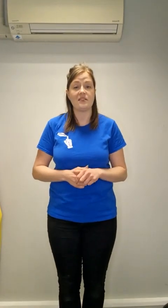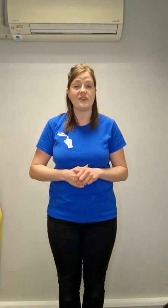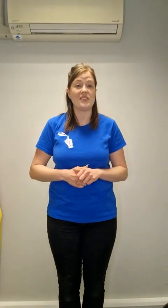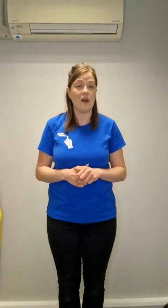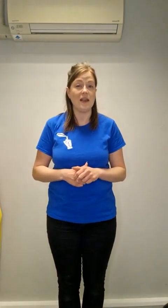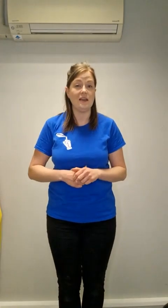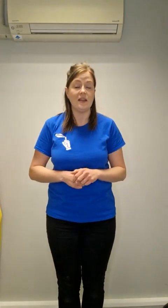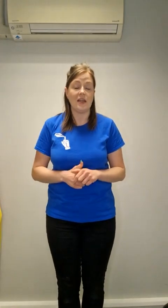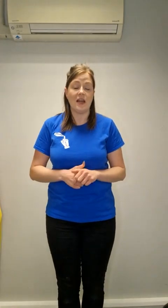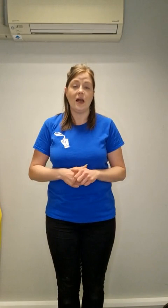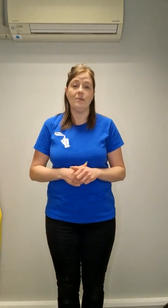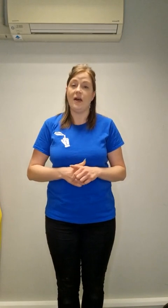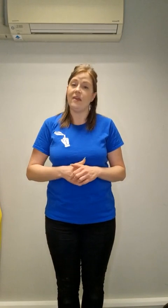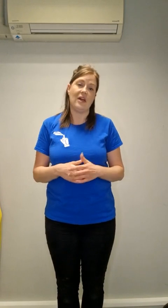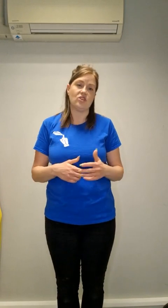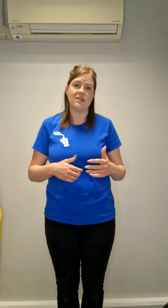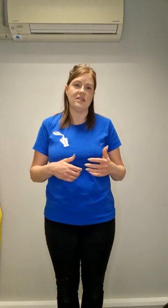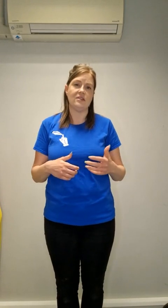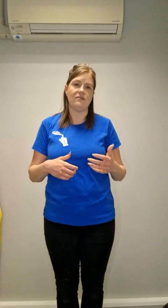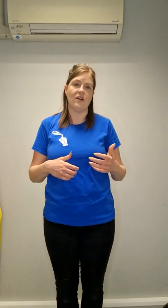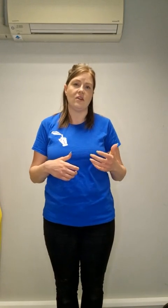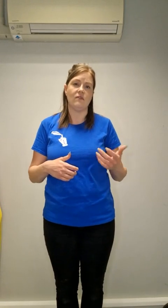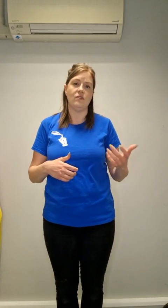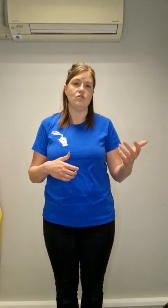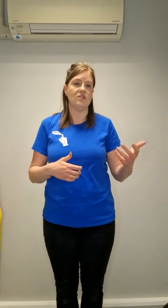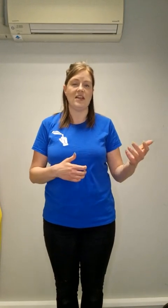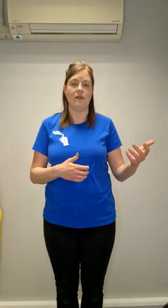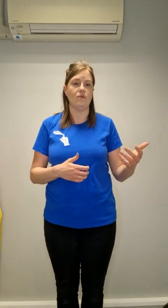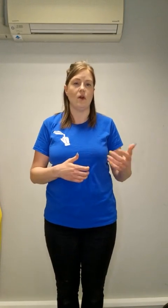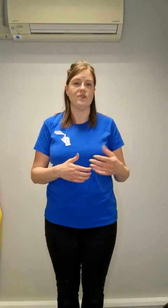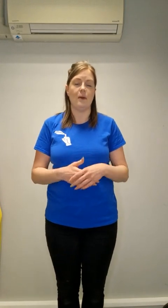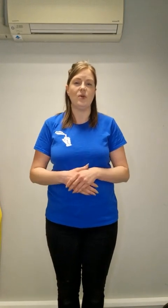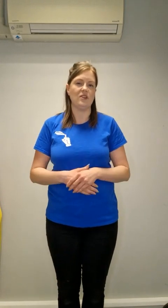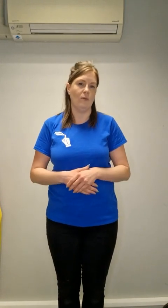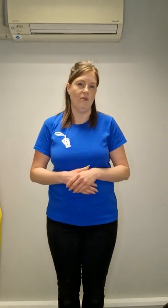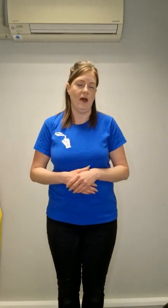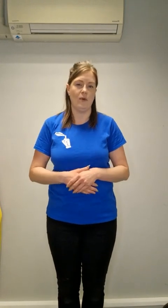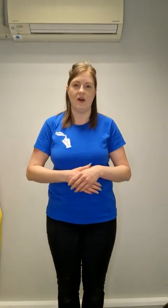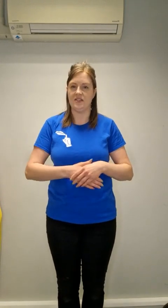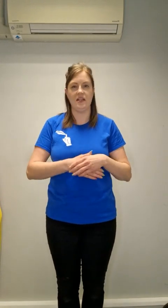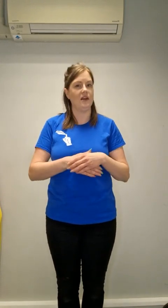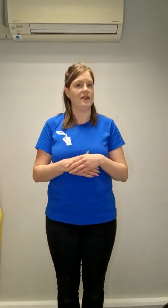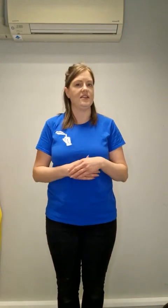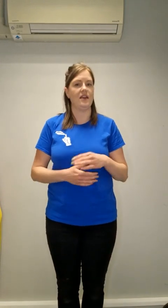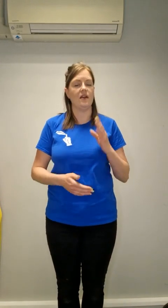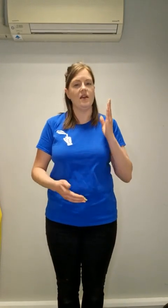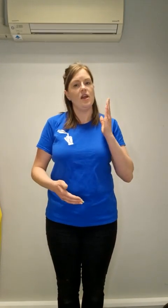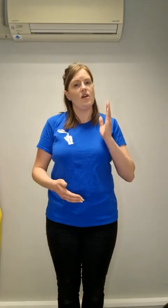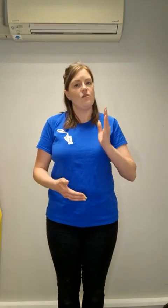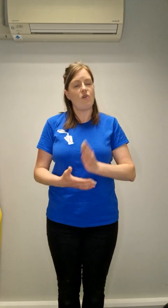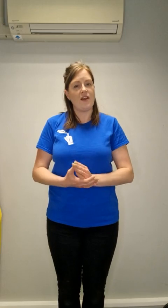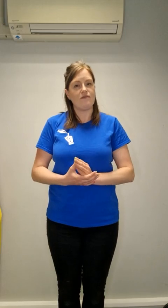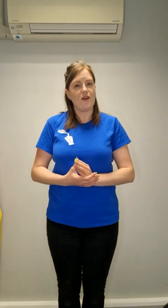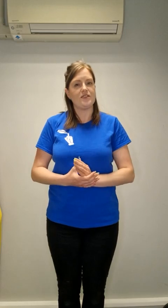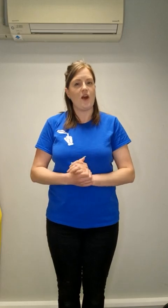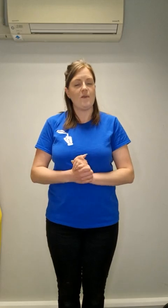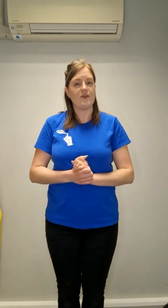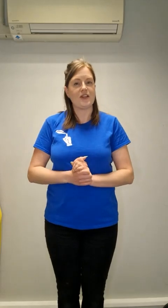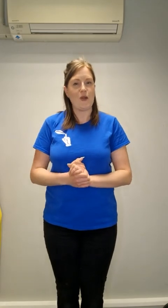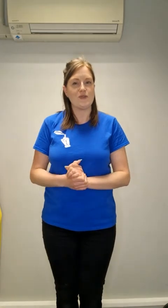a sign, and then that just leads to further confusion down the road. And we don't want that. We ideally like to get it right first time or as close to